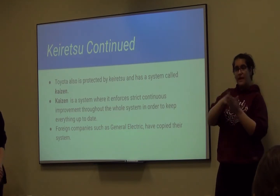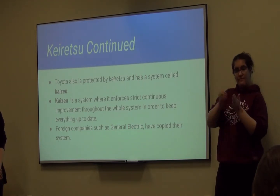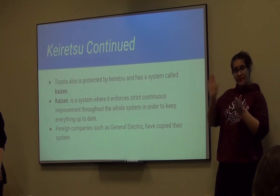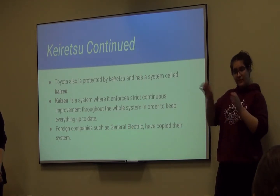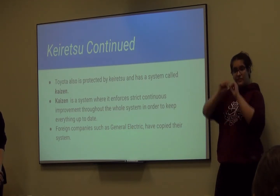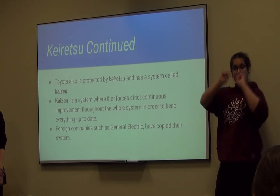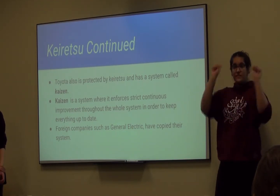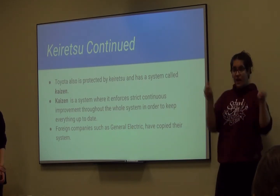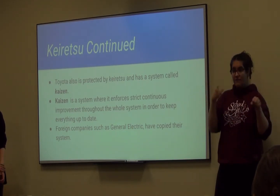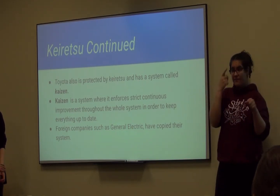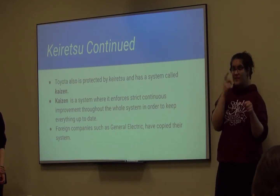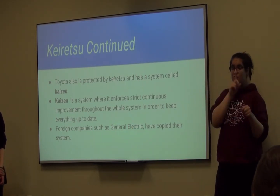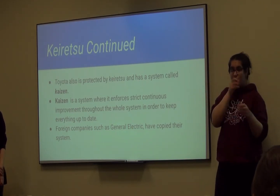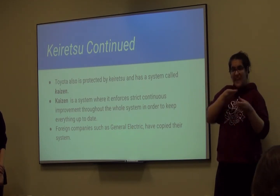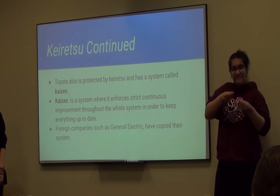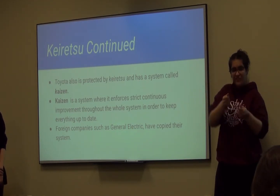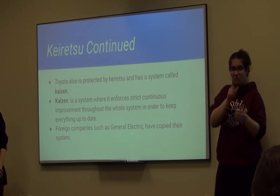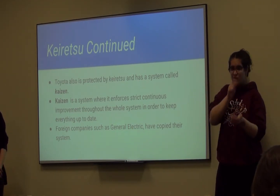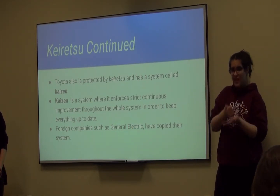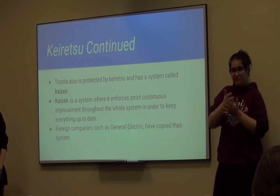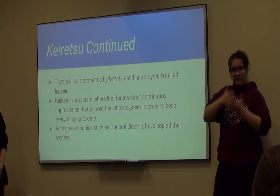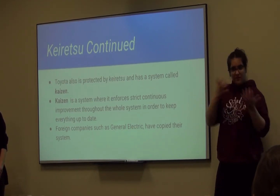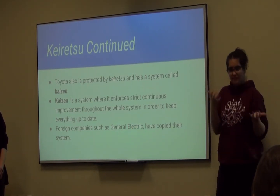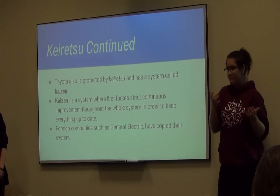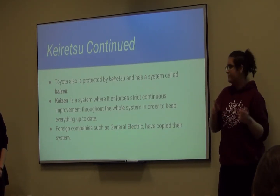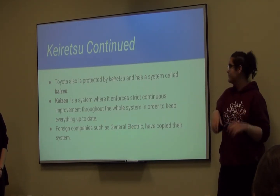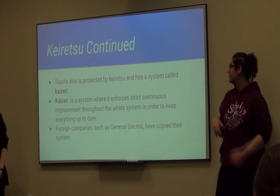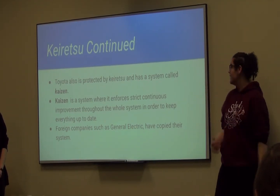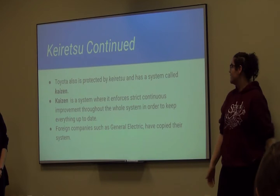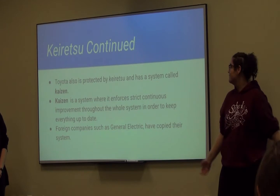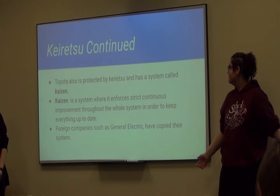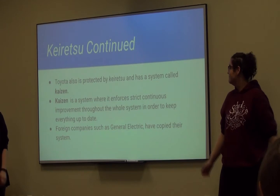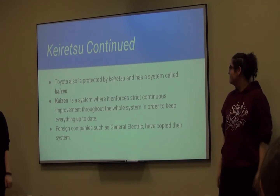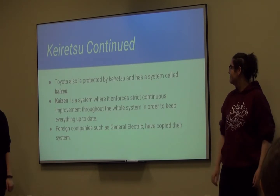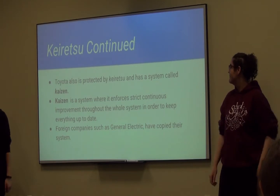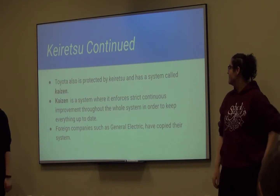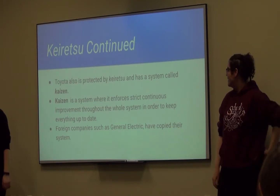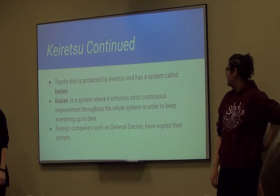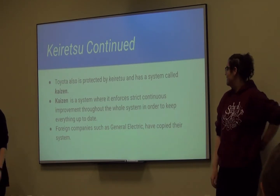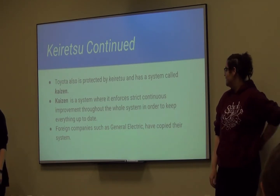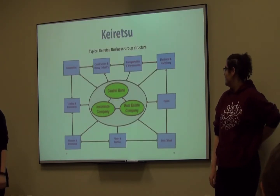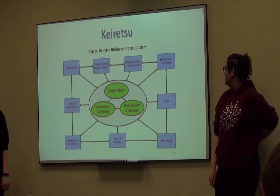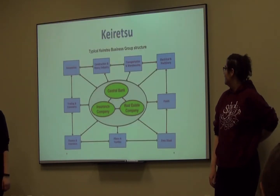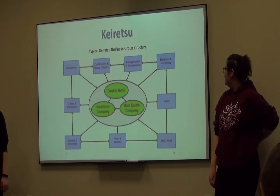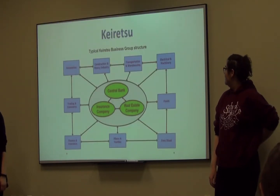General Electric copied the system of Kaizen to make things run more smoothly.